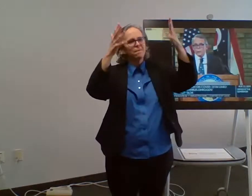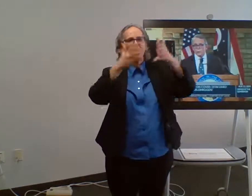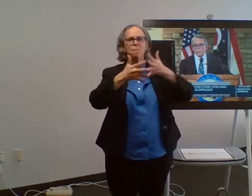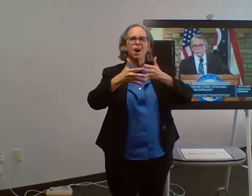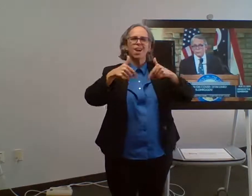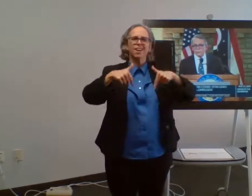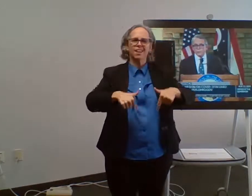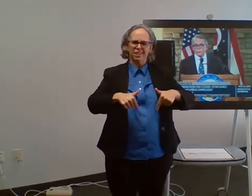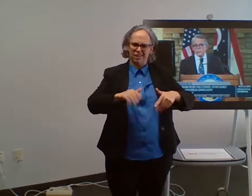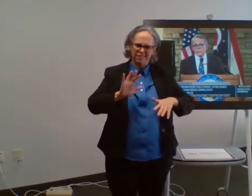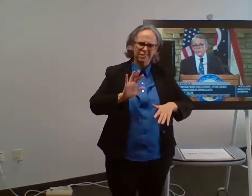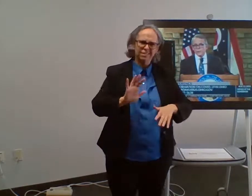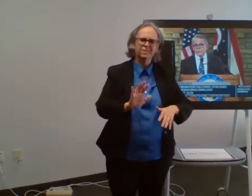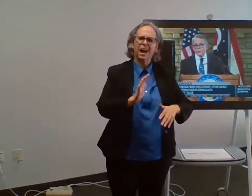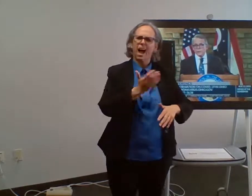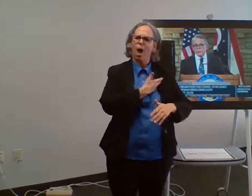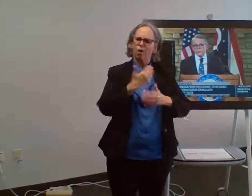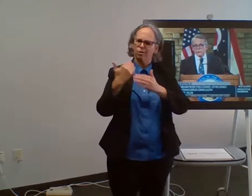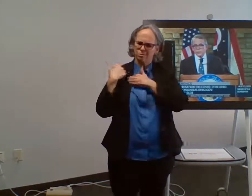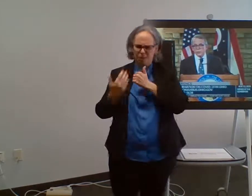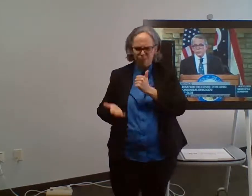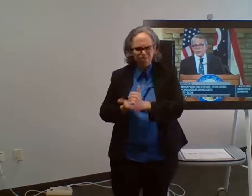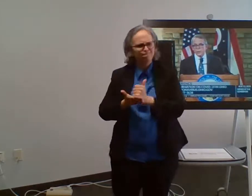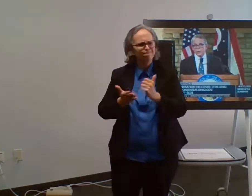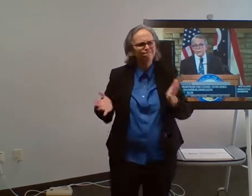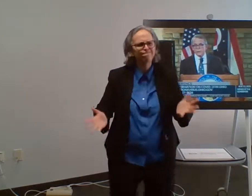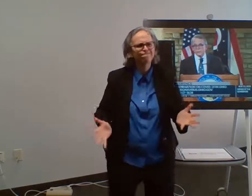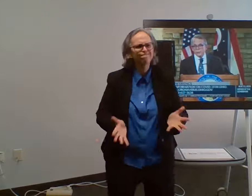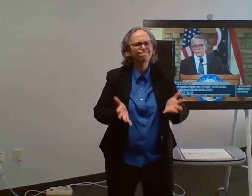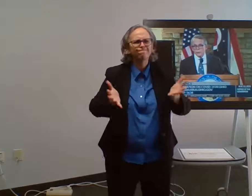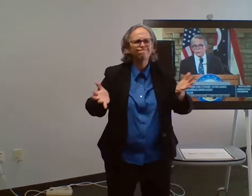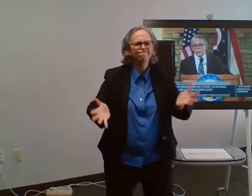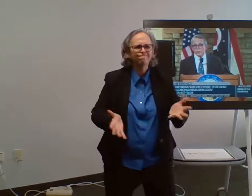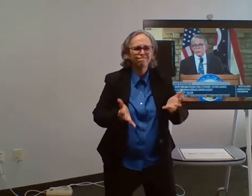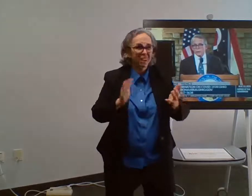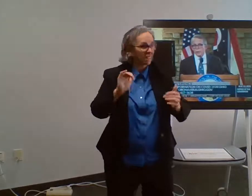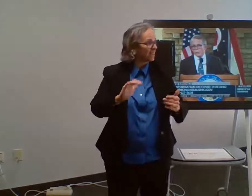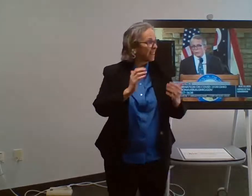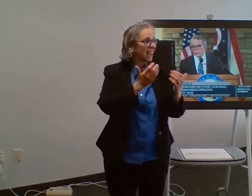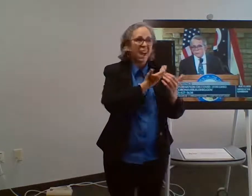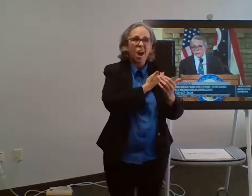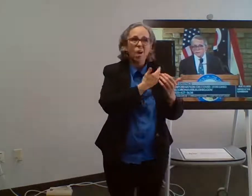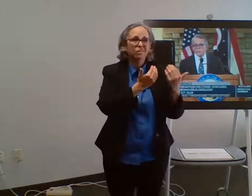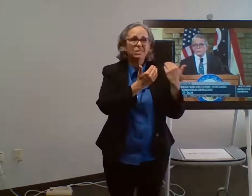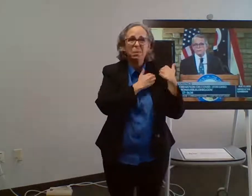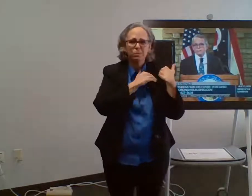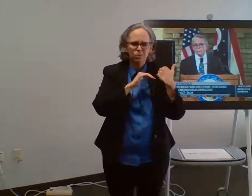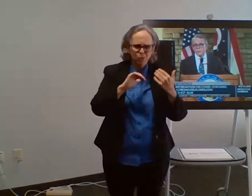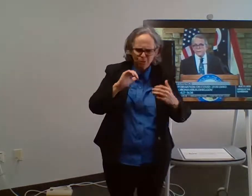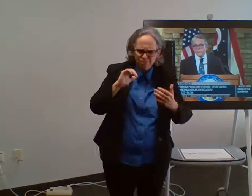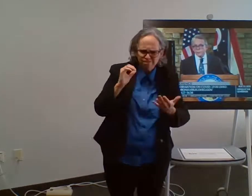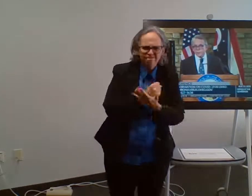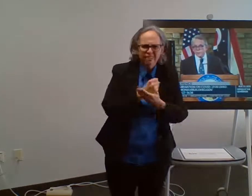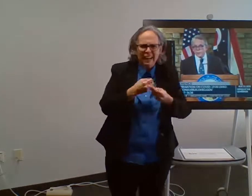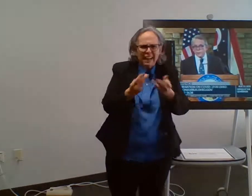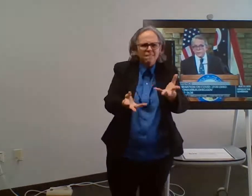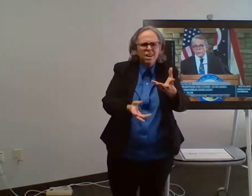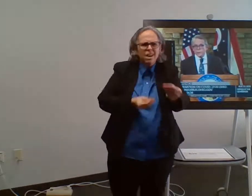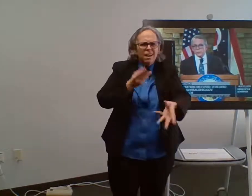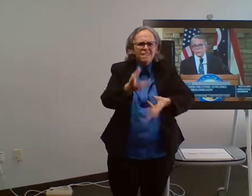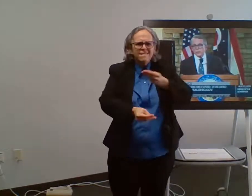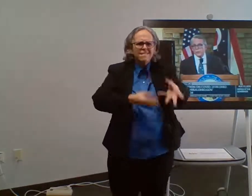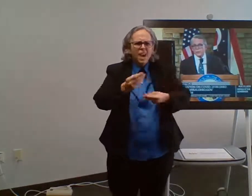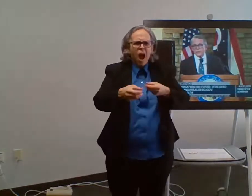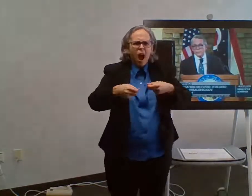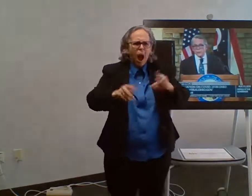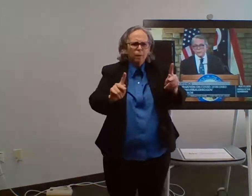what our job is. Our job is to help create that opportunity, put them on a level playing field, making sure they get the